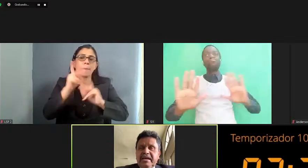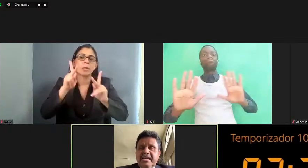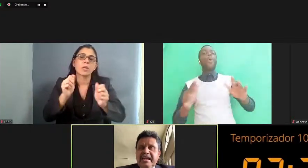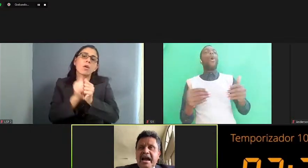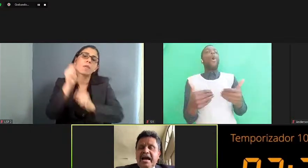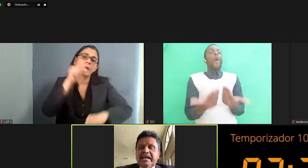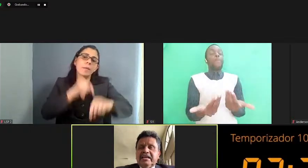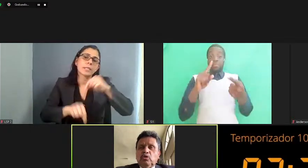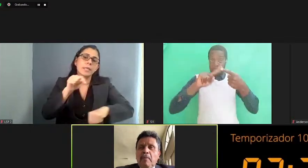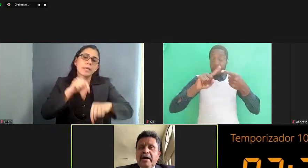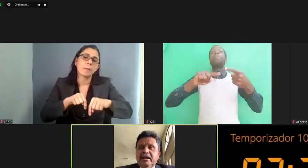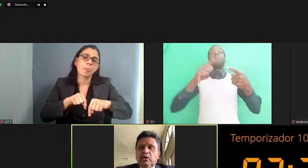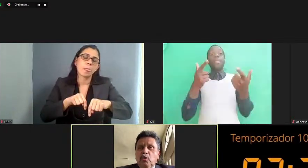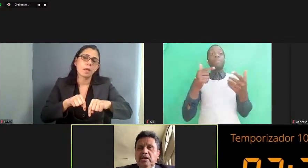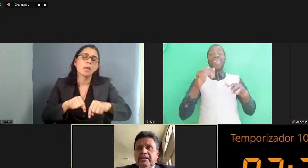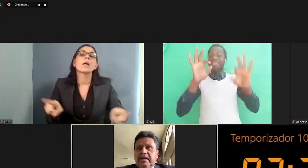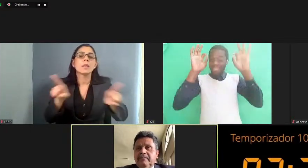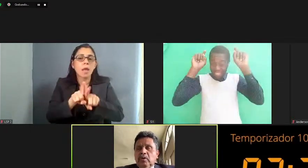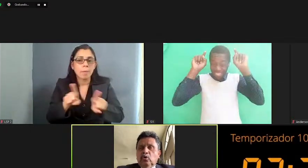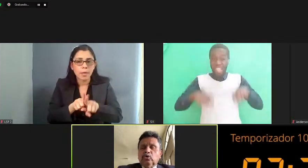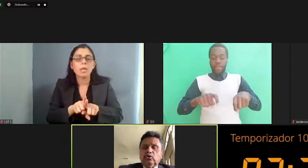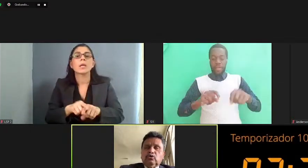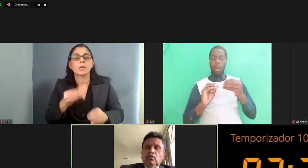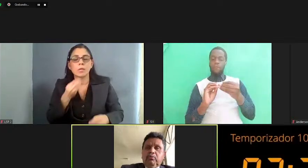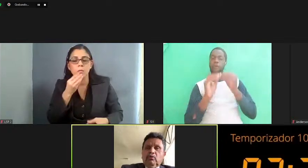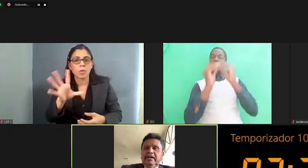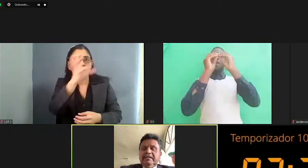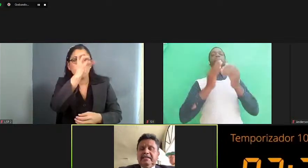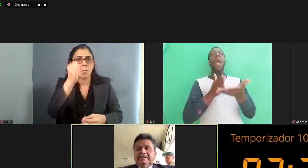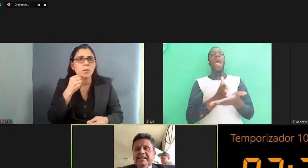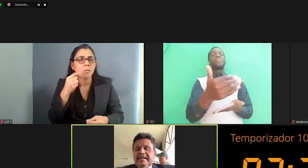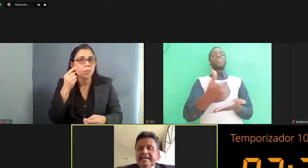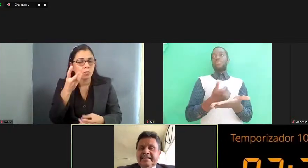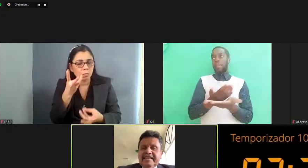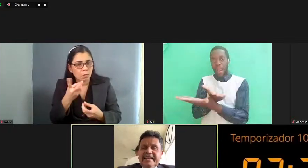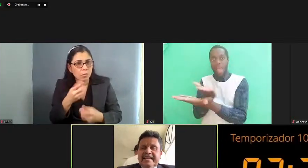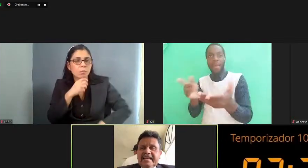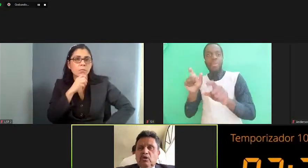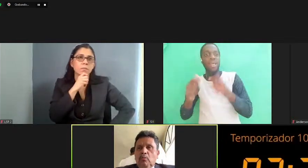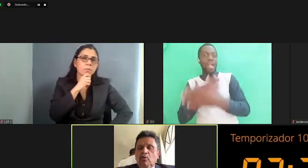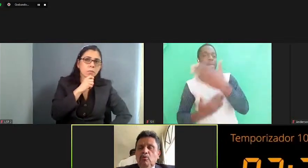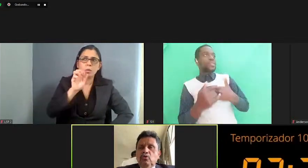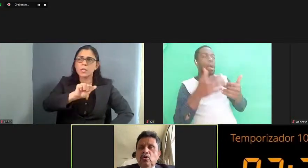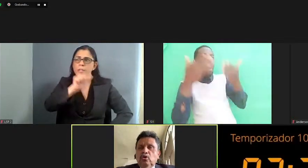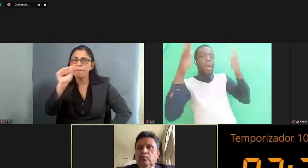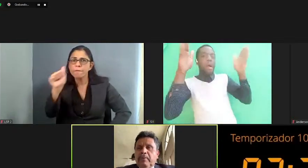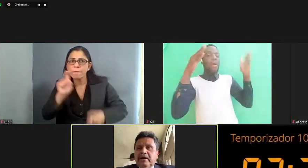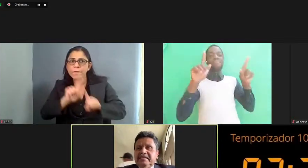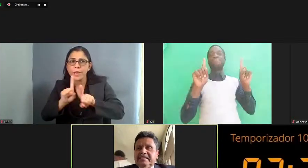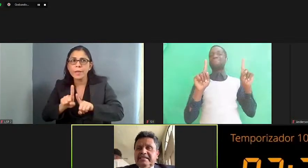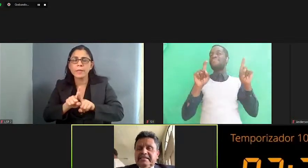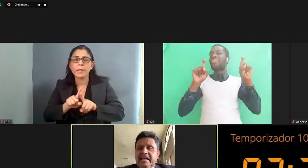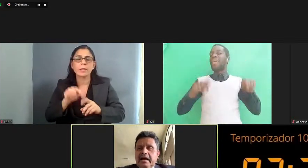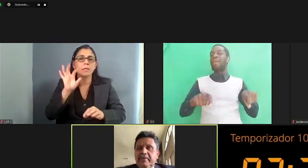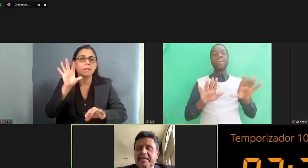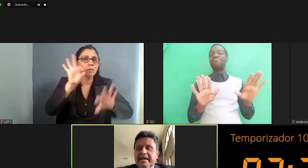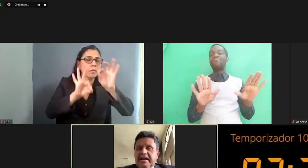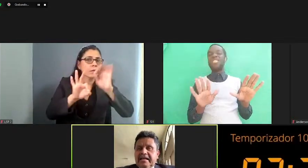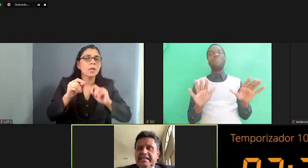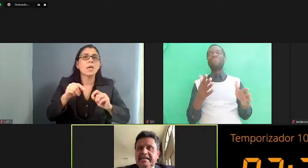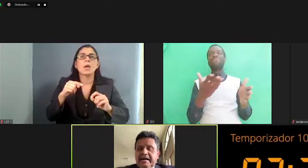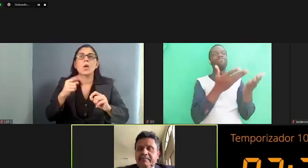with disabilities because we also need to bear in mind other components that